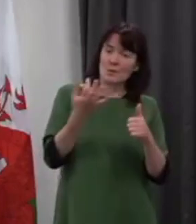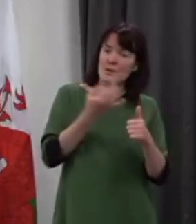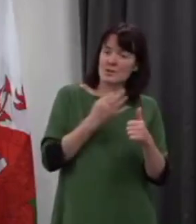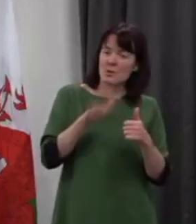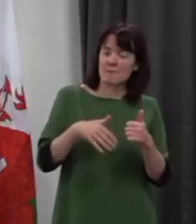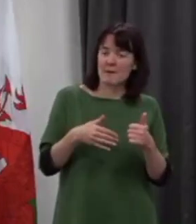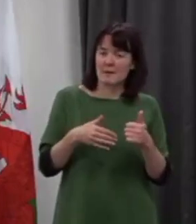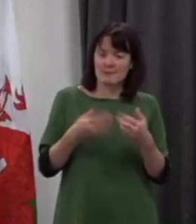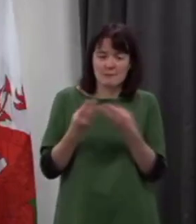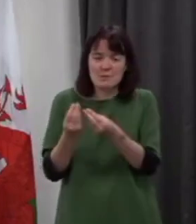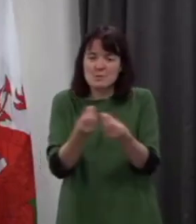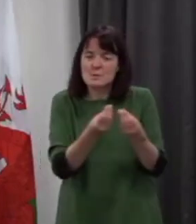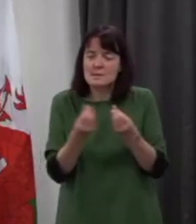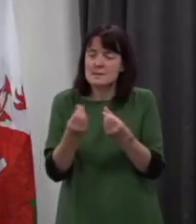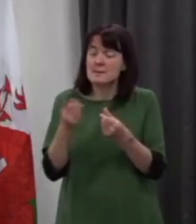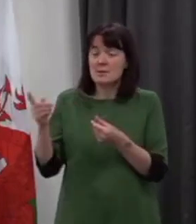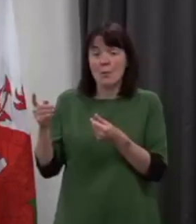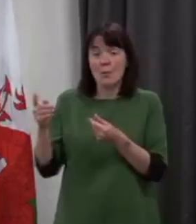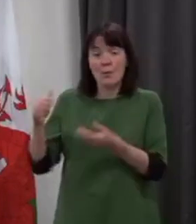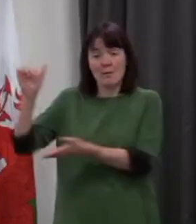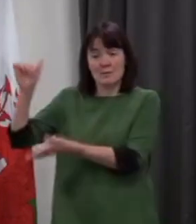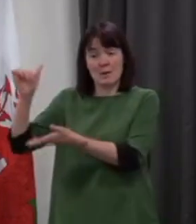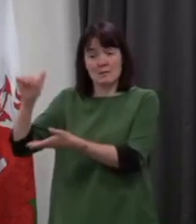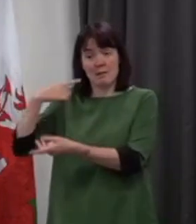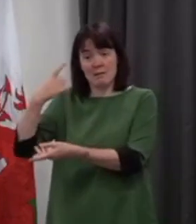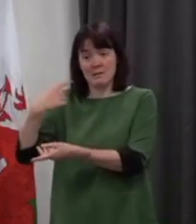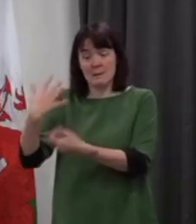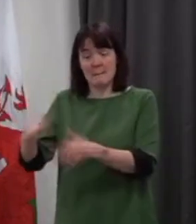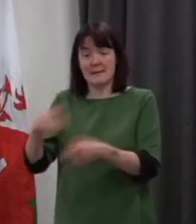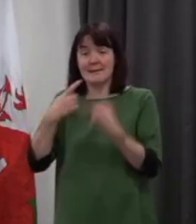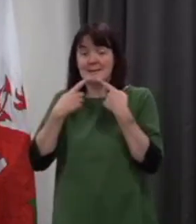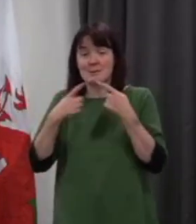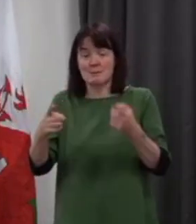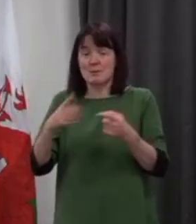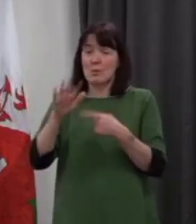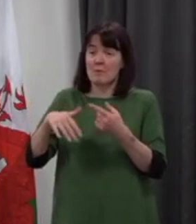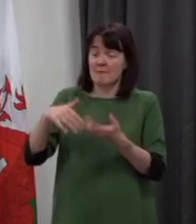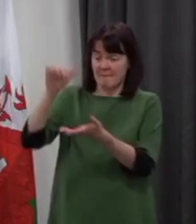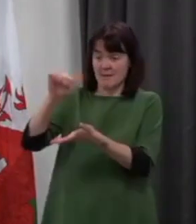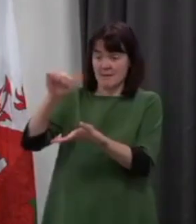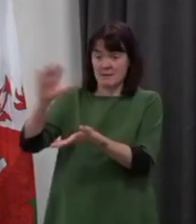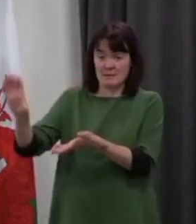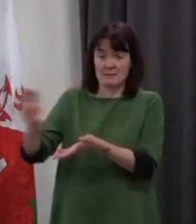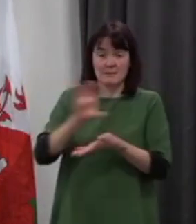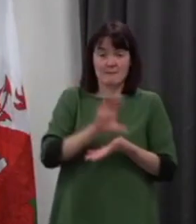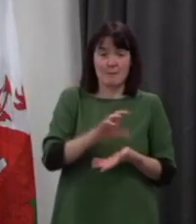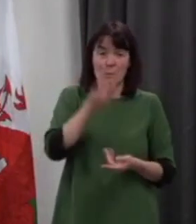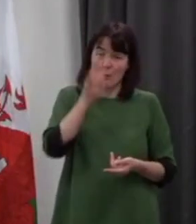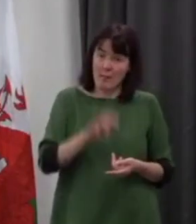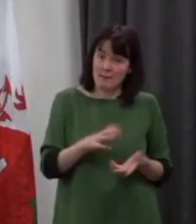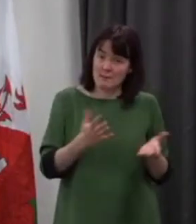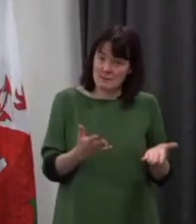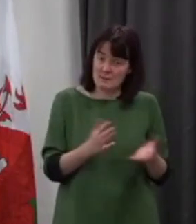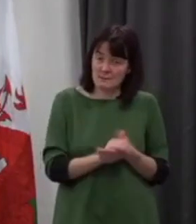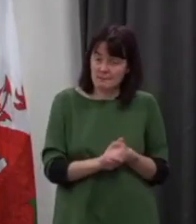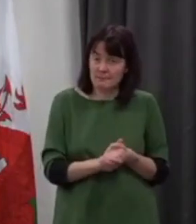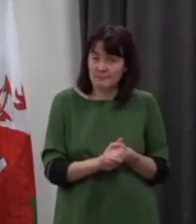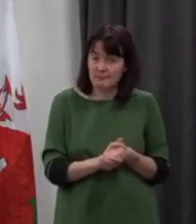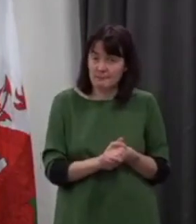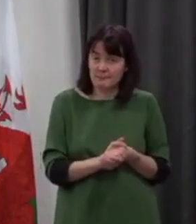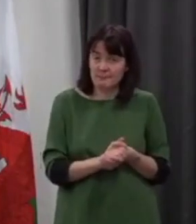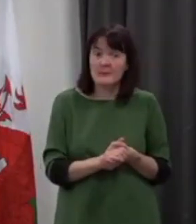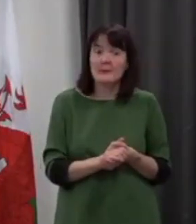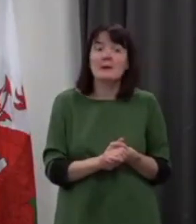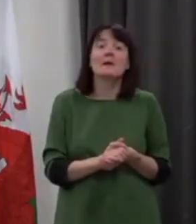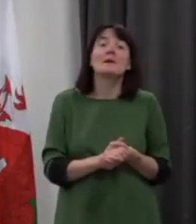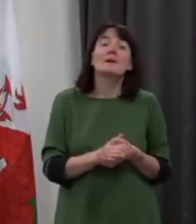the Chancellor make announcements and a particular fund being provided to Wales across a range of areas. I've said, the Finance